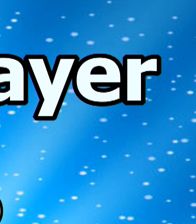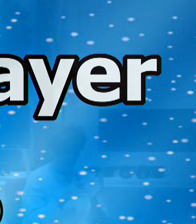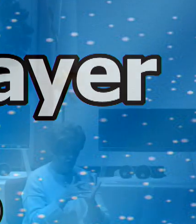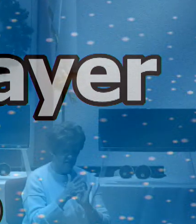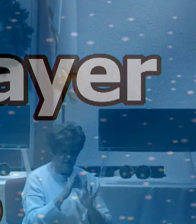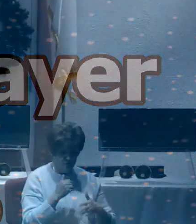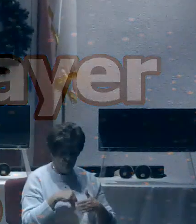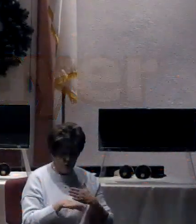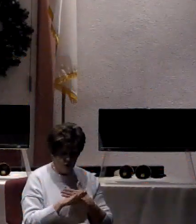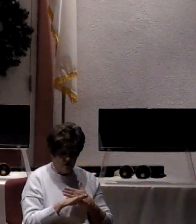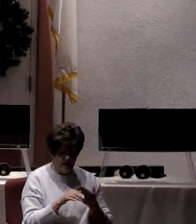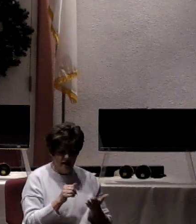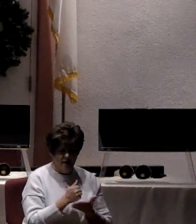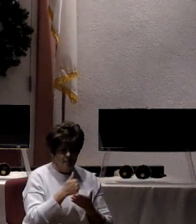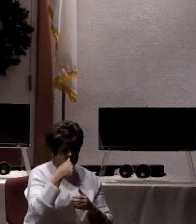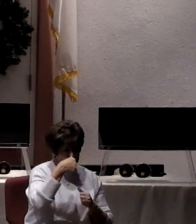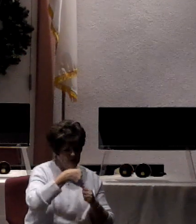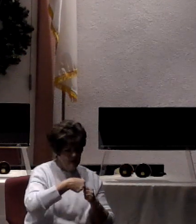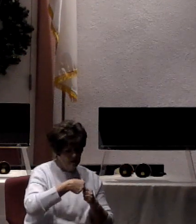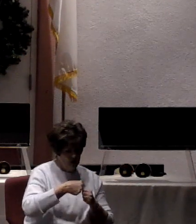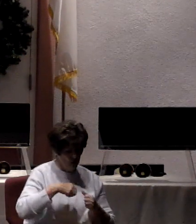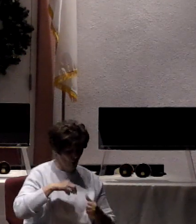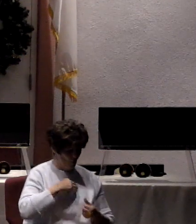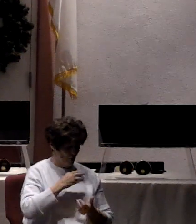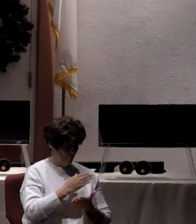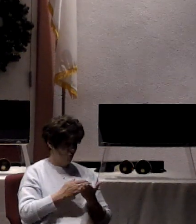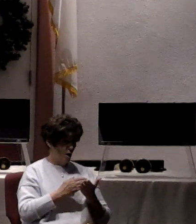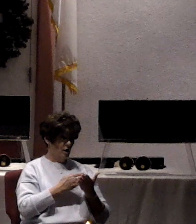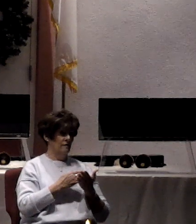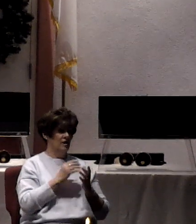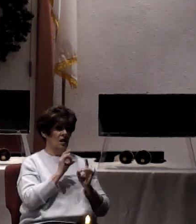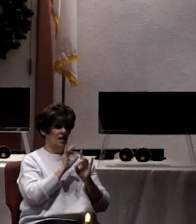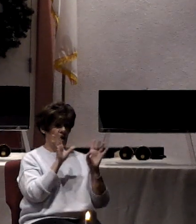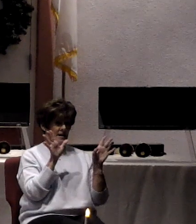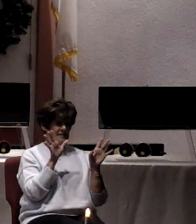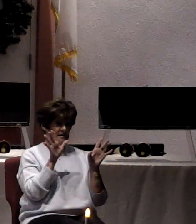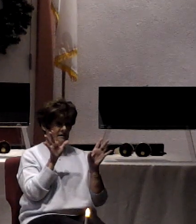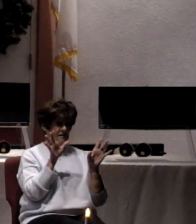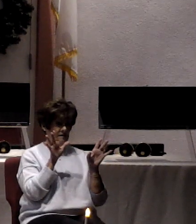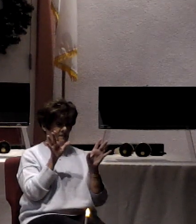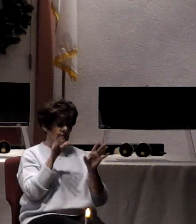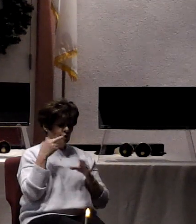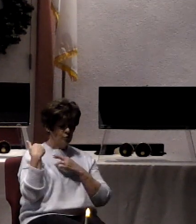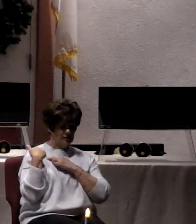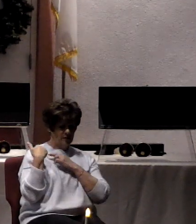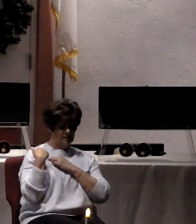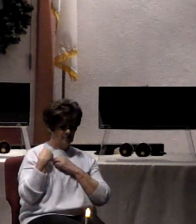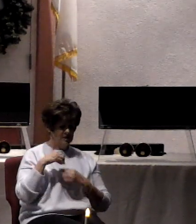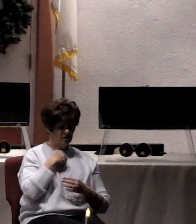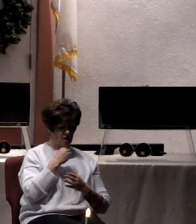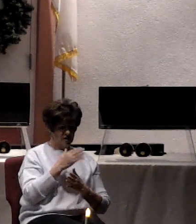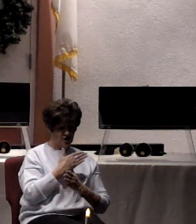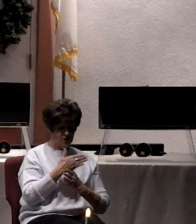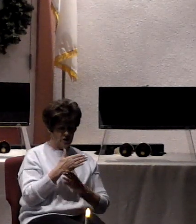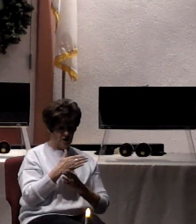remember that we're part of a chain, that we're part of the light, that we're part of the responsibility of telling others. Help us to come